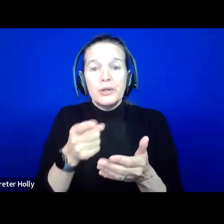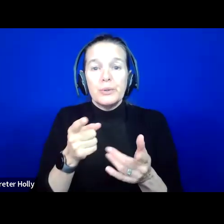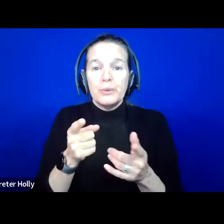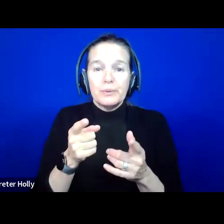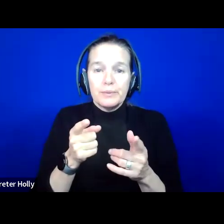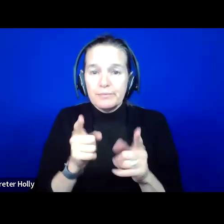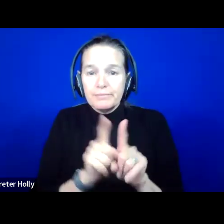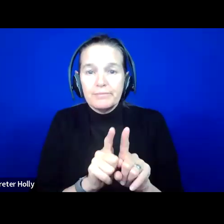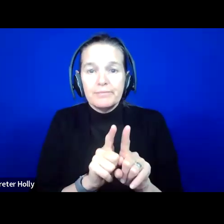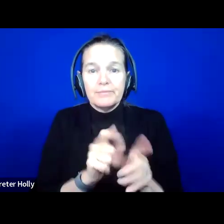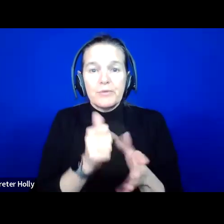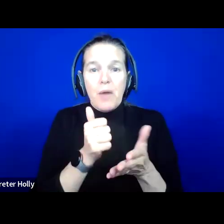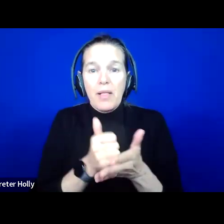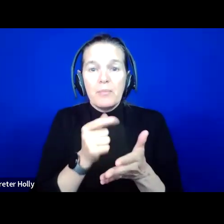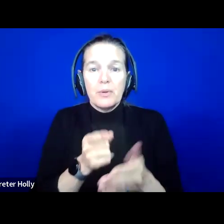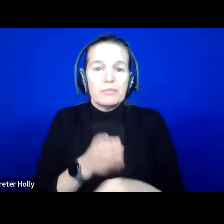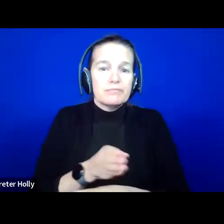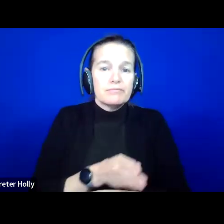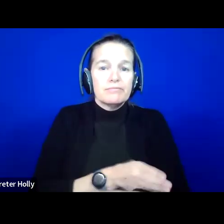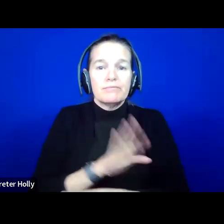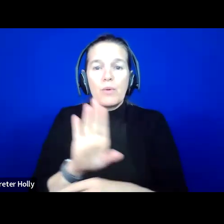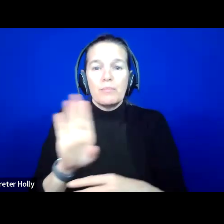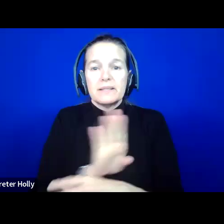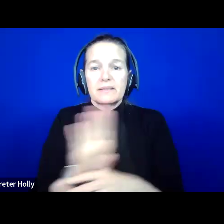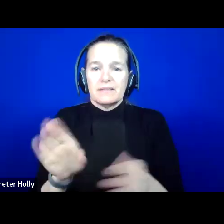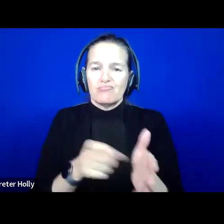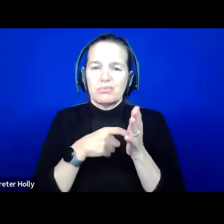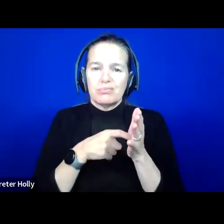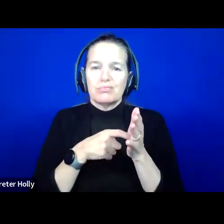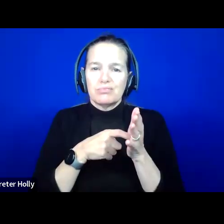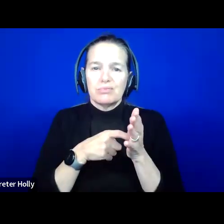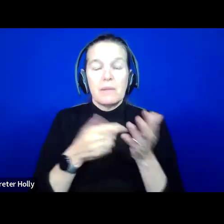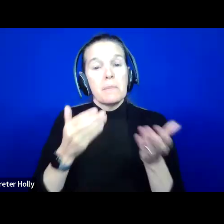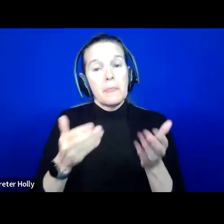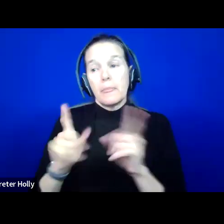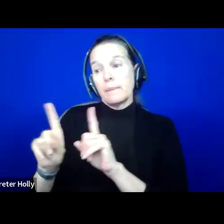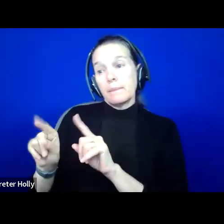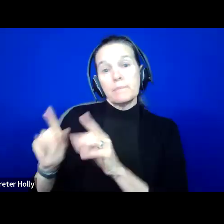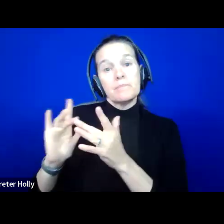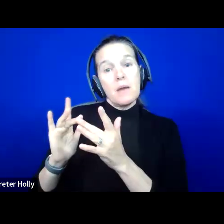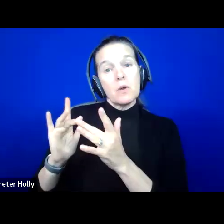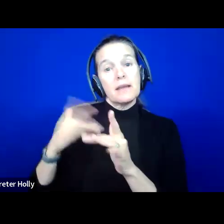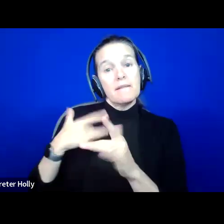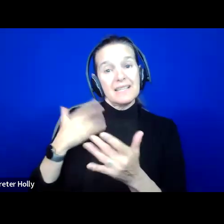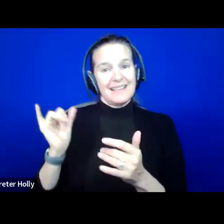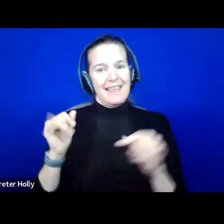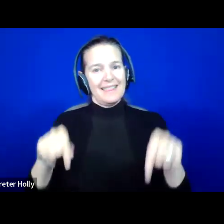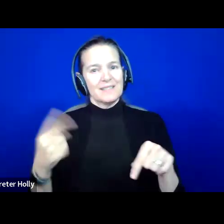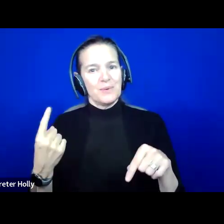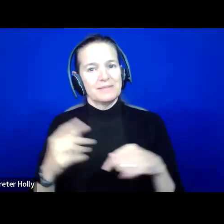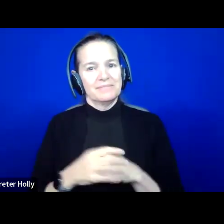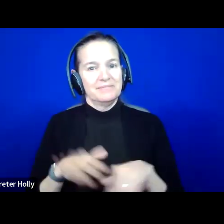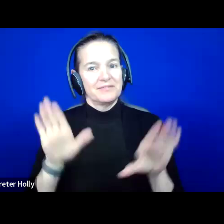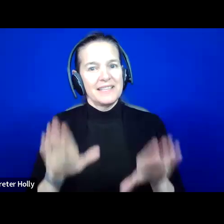you move forward in your business is essential. That can be attending networking events online like this one, which is fantastic,